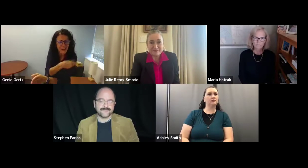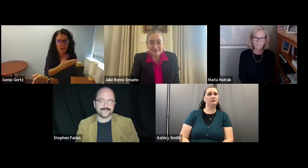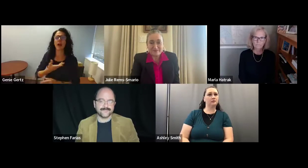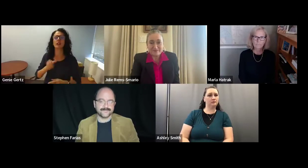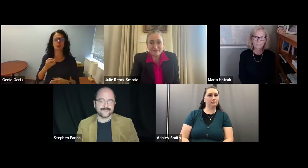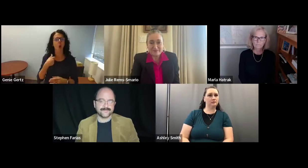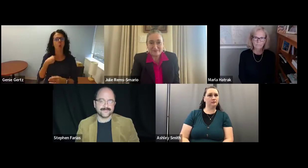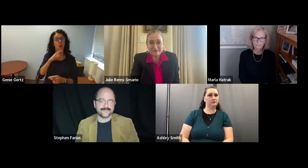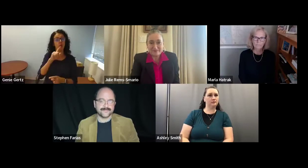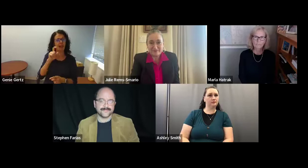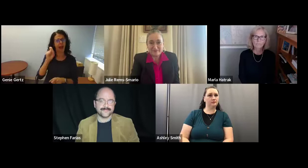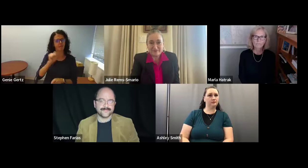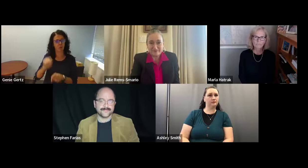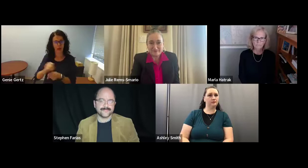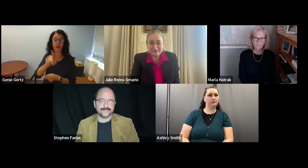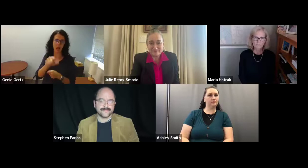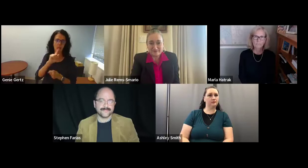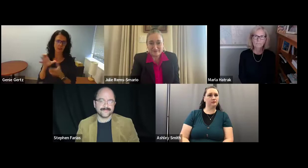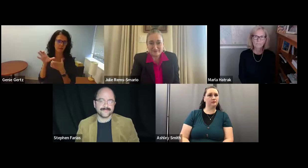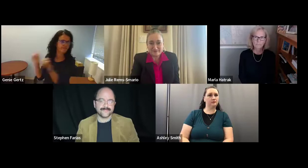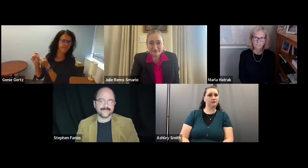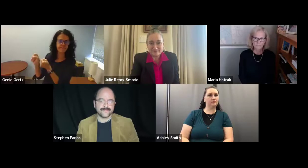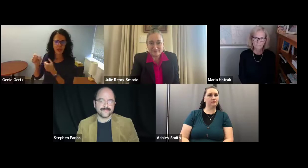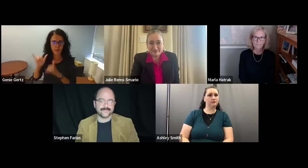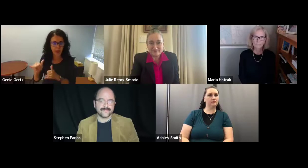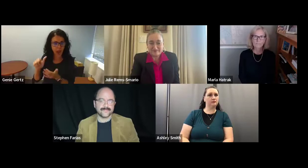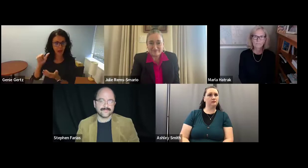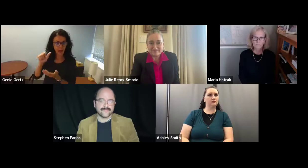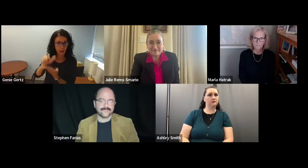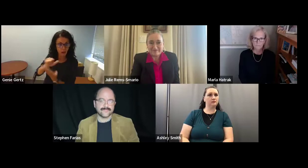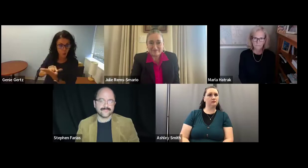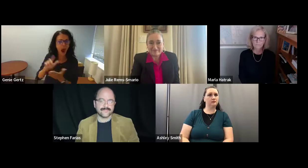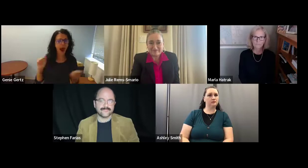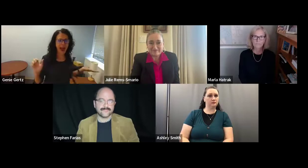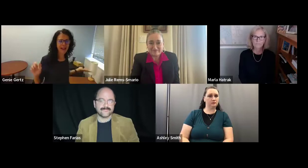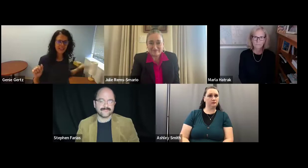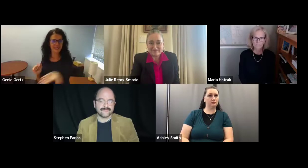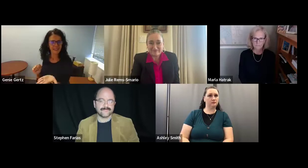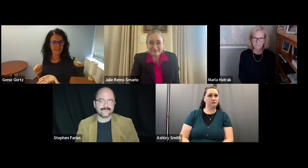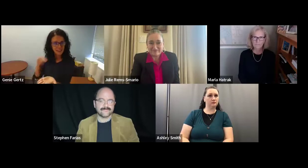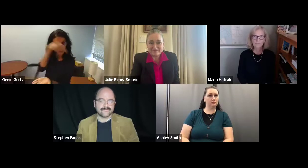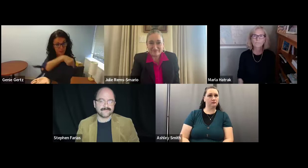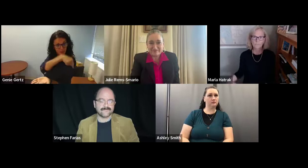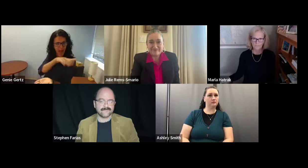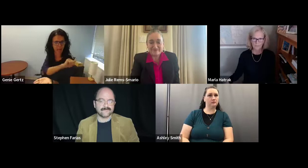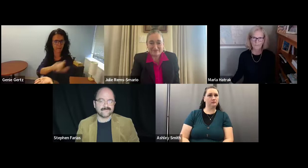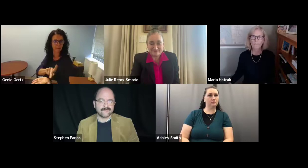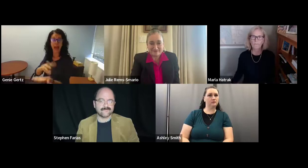people that are living their reality, right? So once that law was put